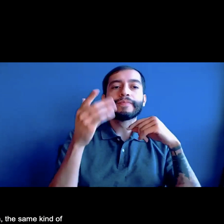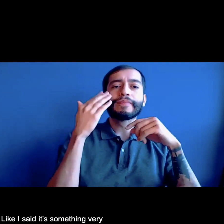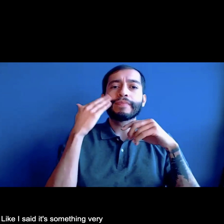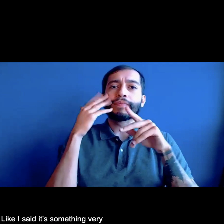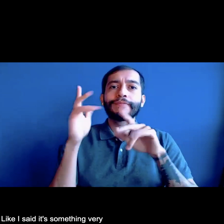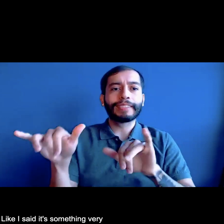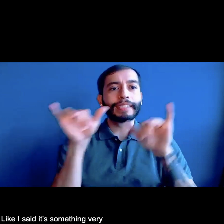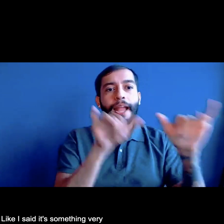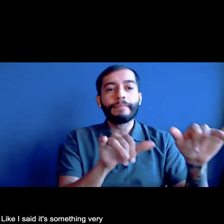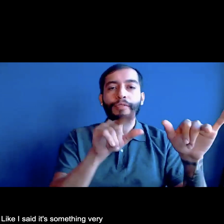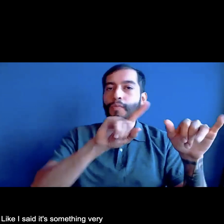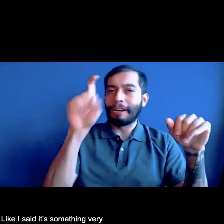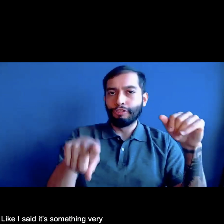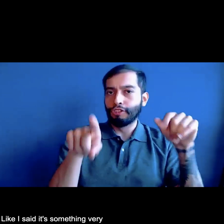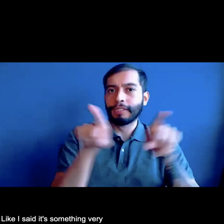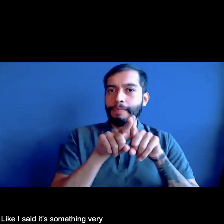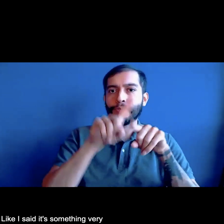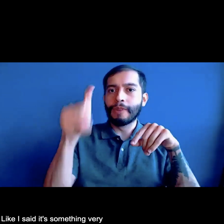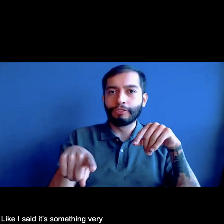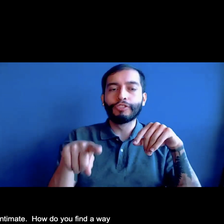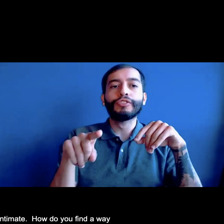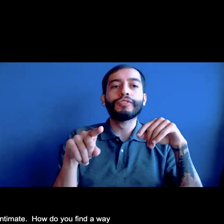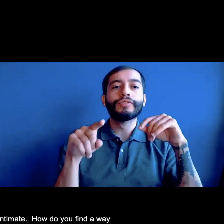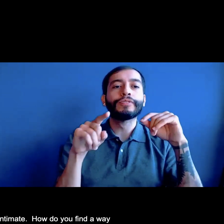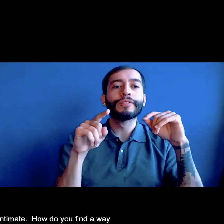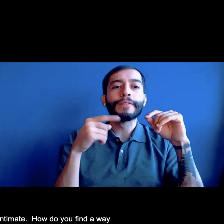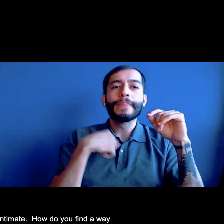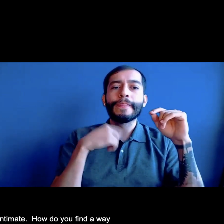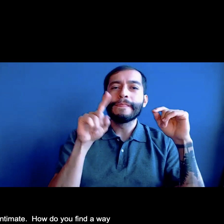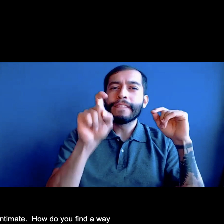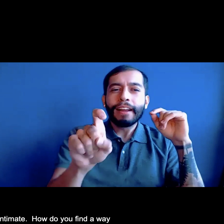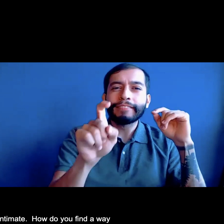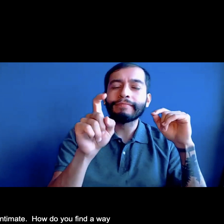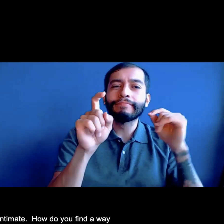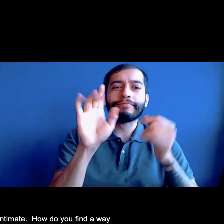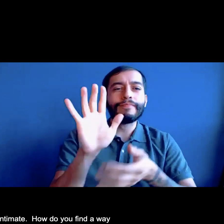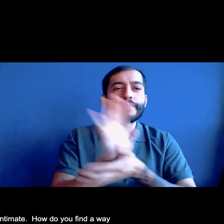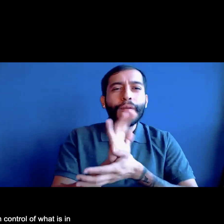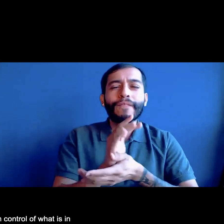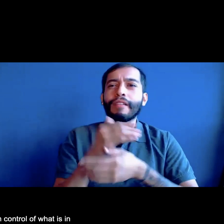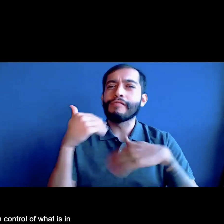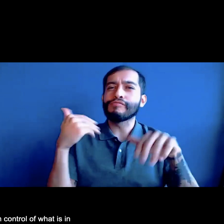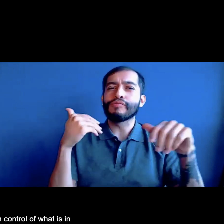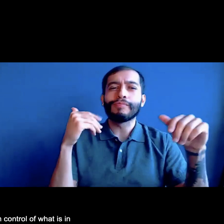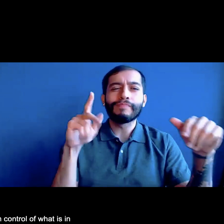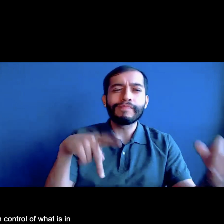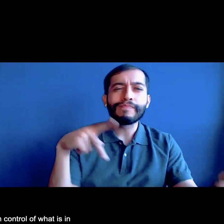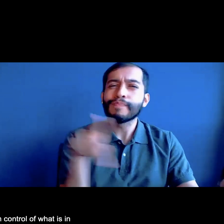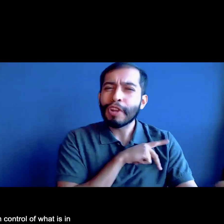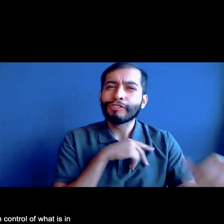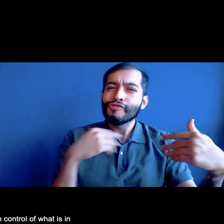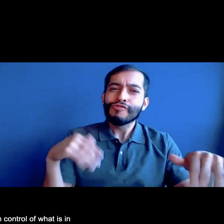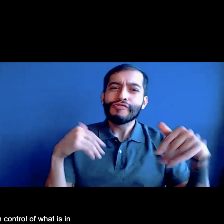like I said, it's something that's very personal and very intimate. You know, how do you find a way to retain control of what is in parts